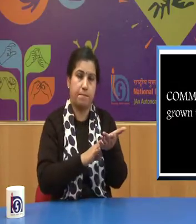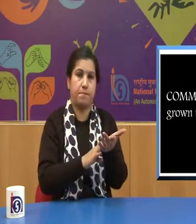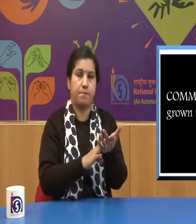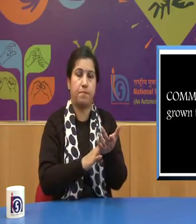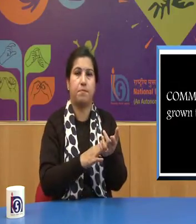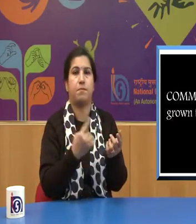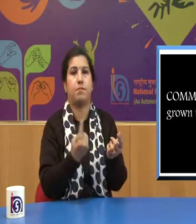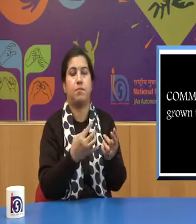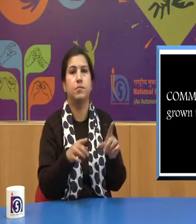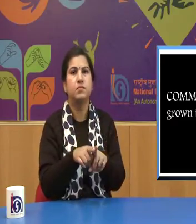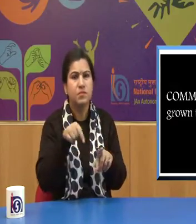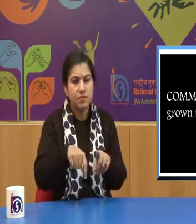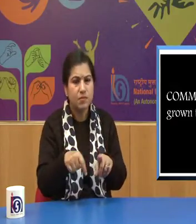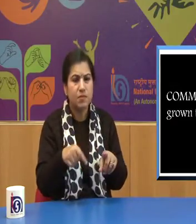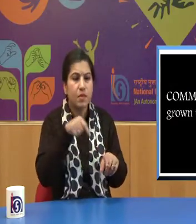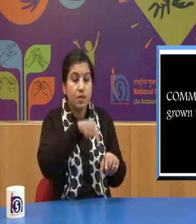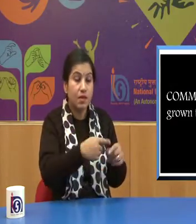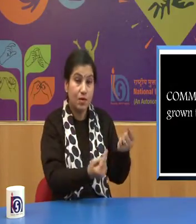Commercial crops are also known as cash crop